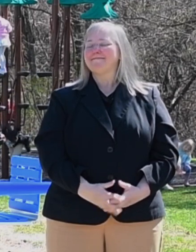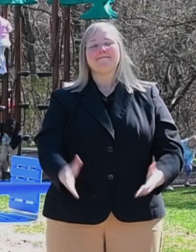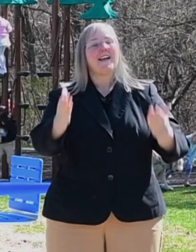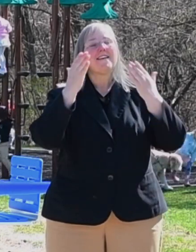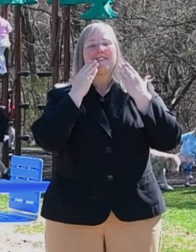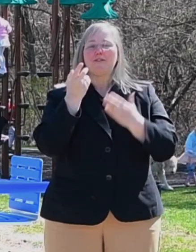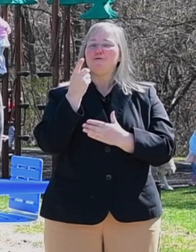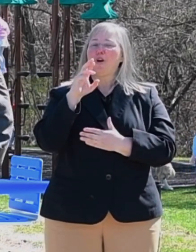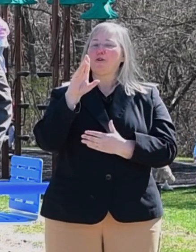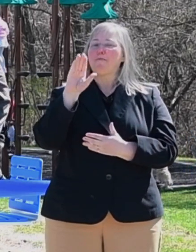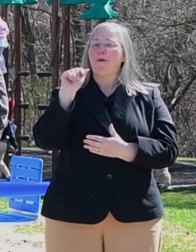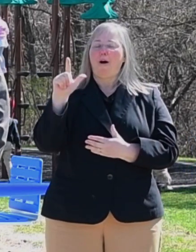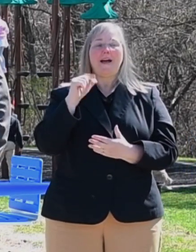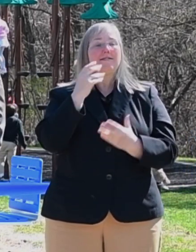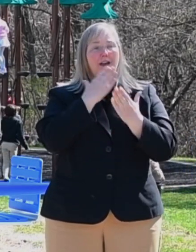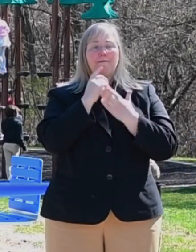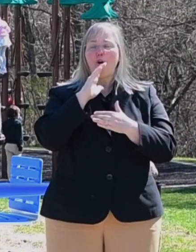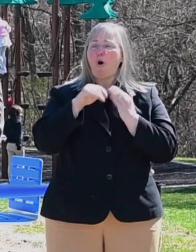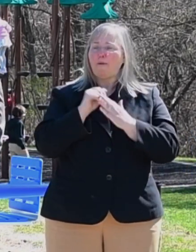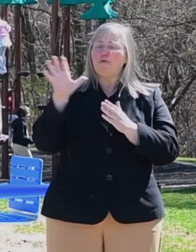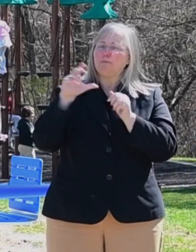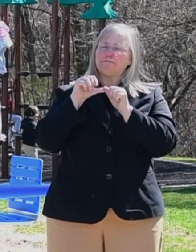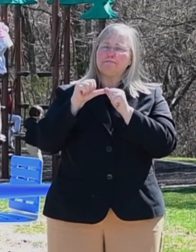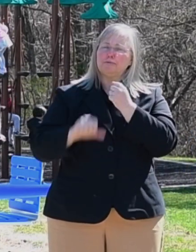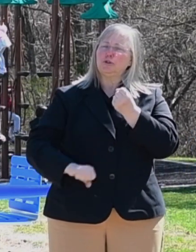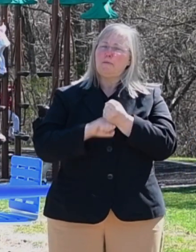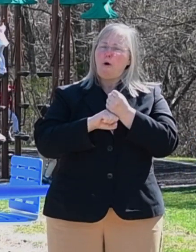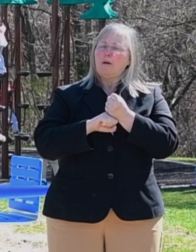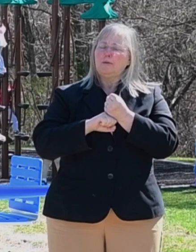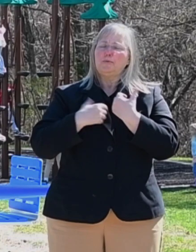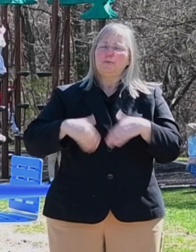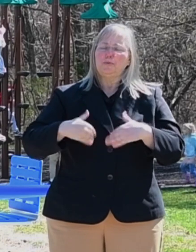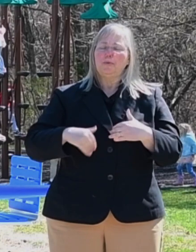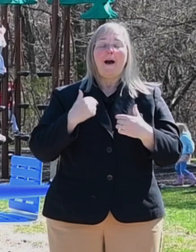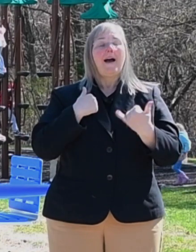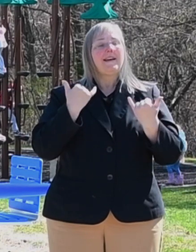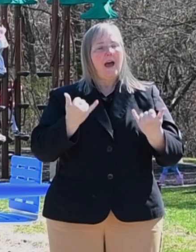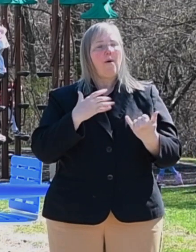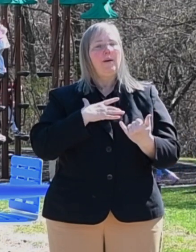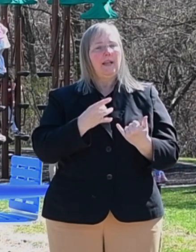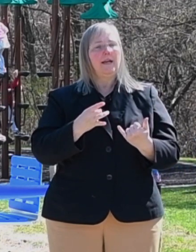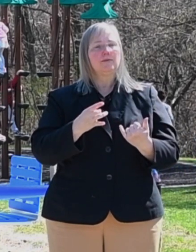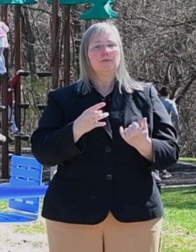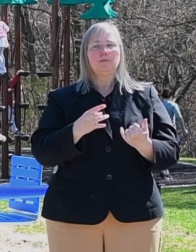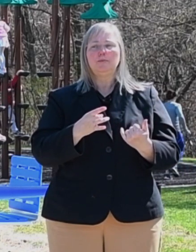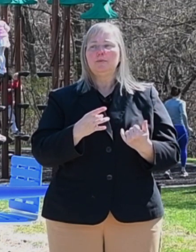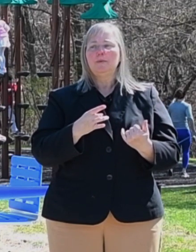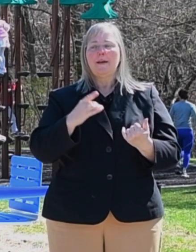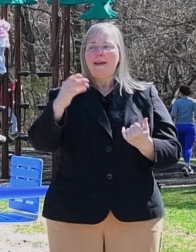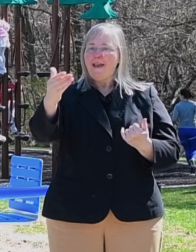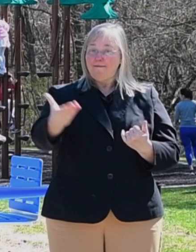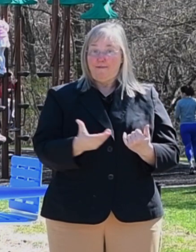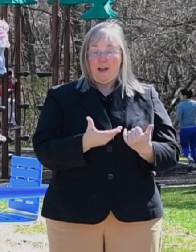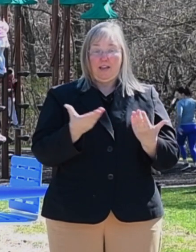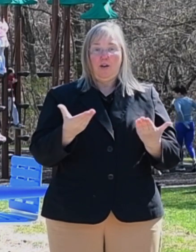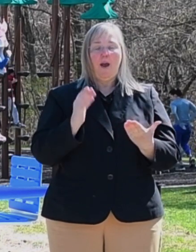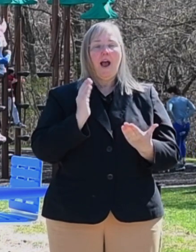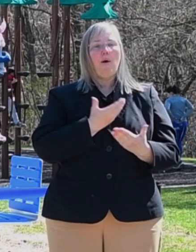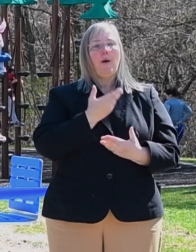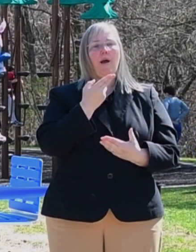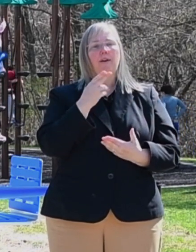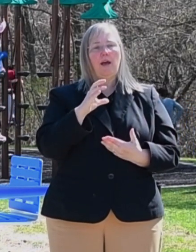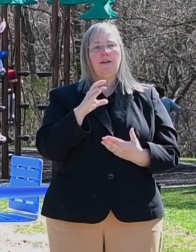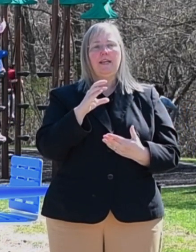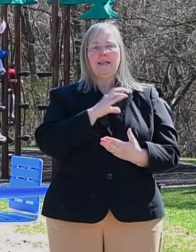Thank you, Dr. Ball, and thank you for all your continued support. I'd now like to invite up our Howard